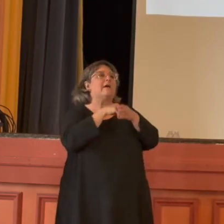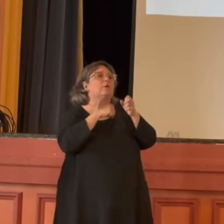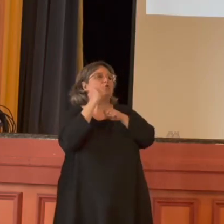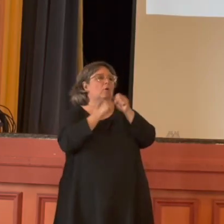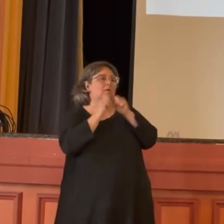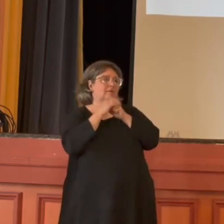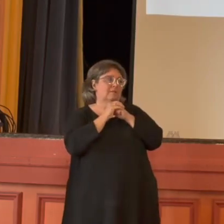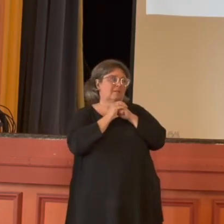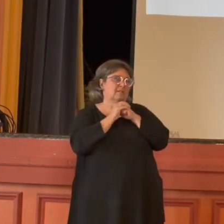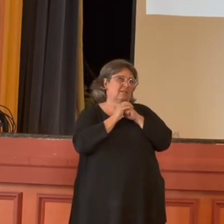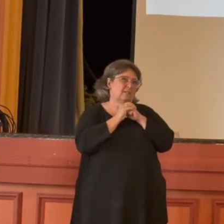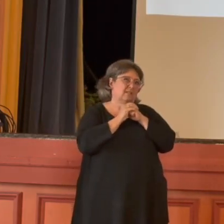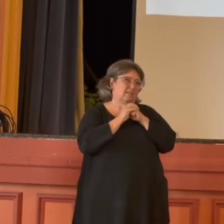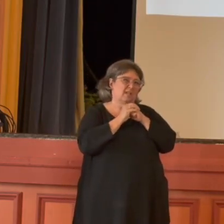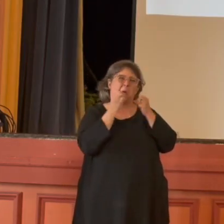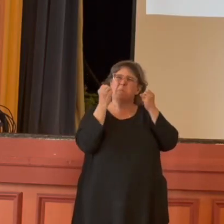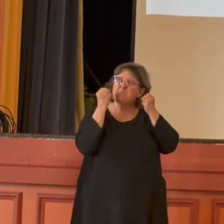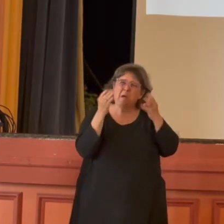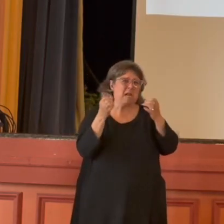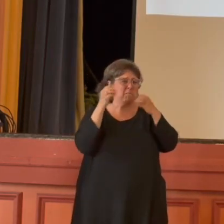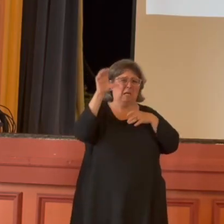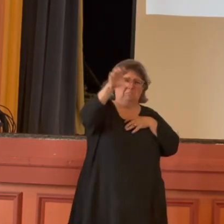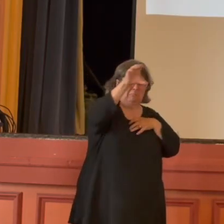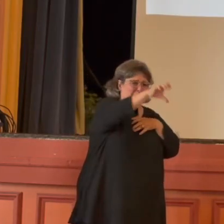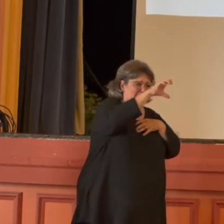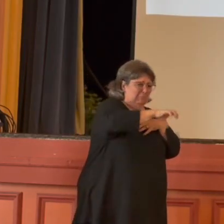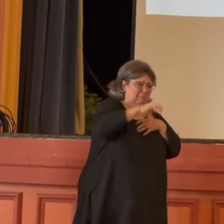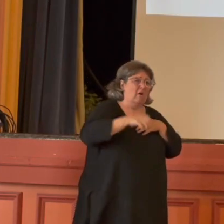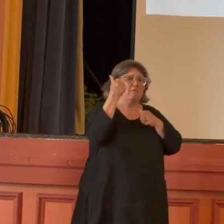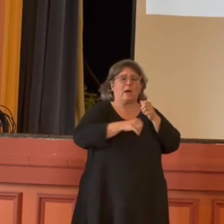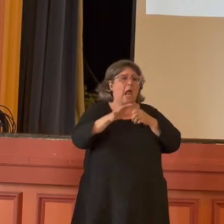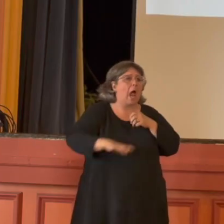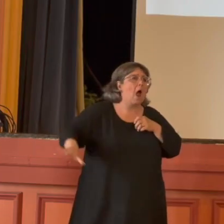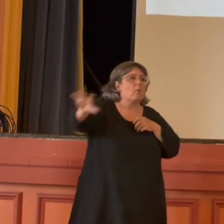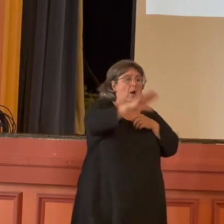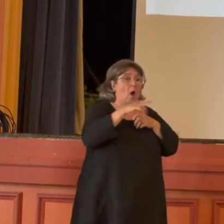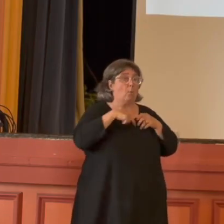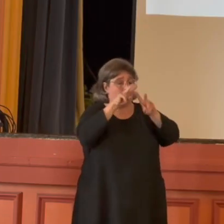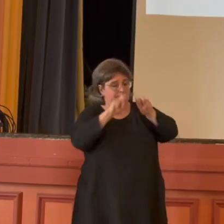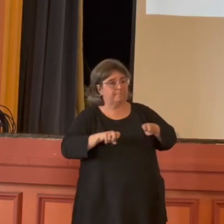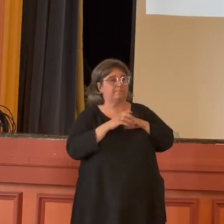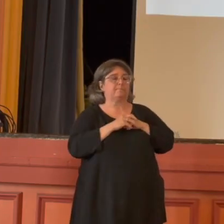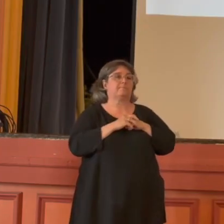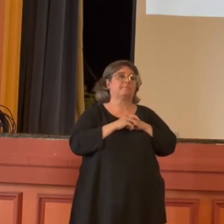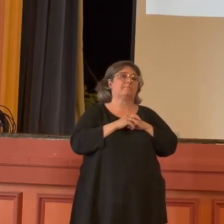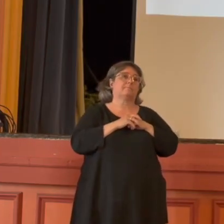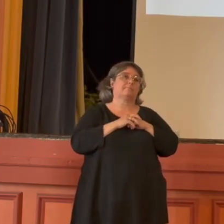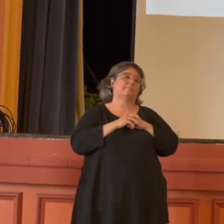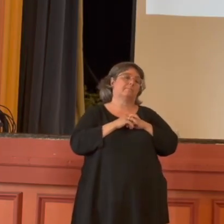is hundreds of sites for each area that we looked at.